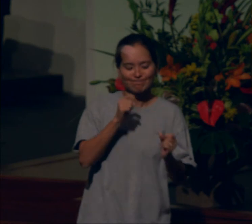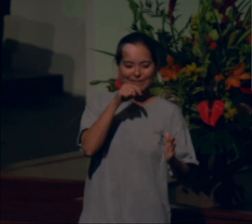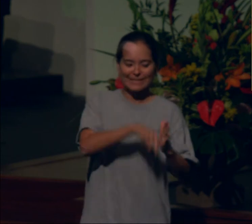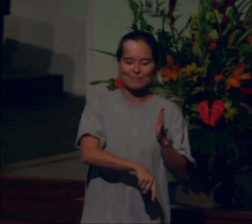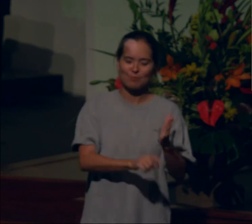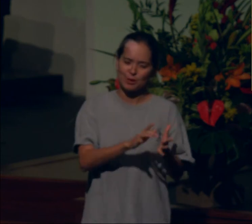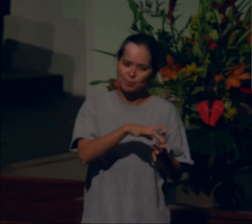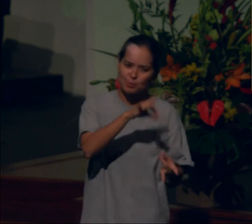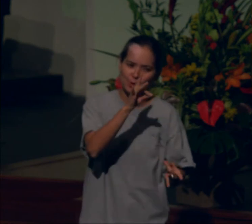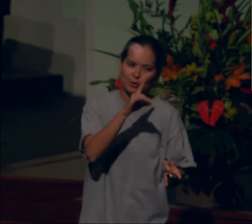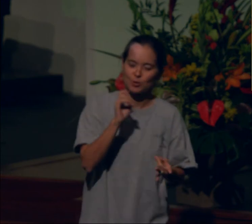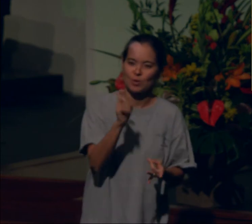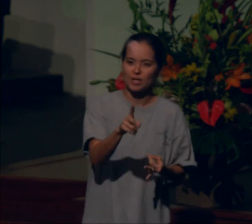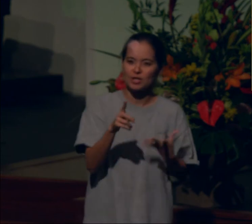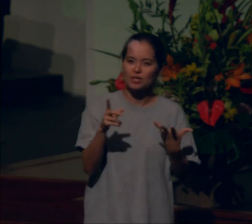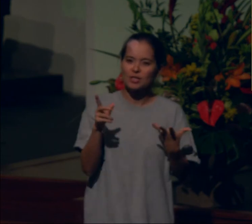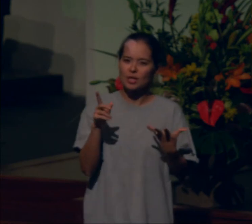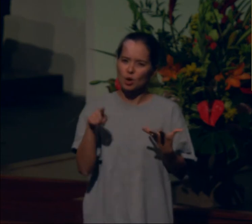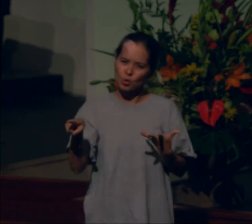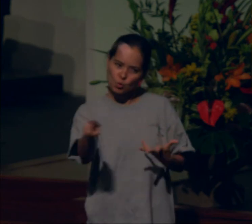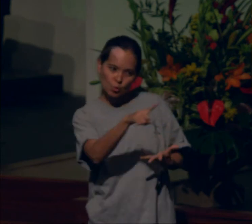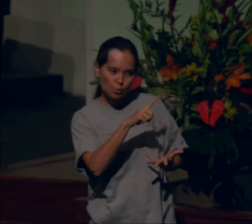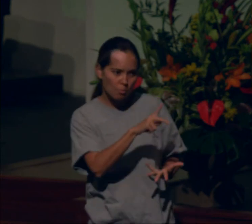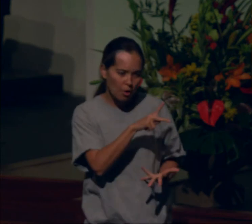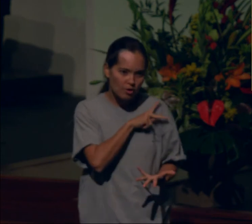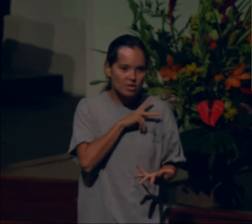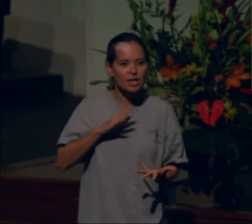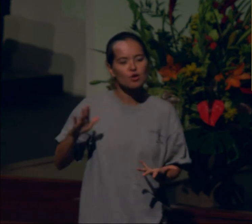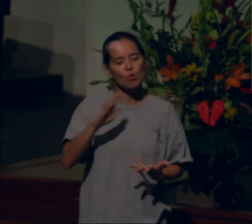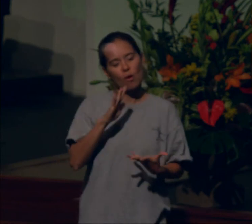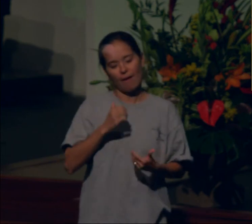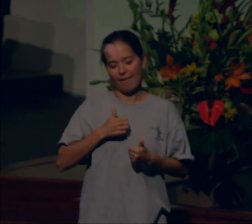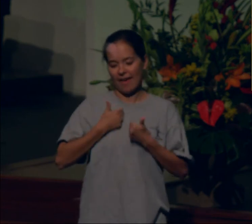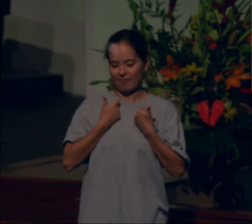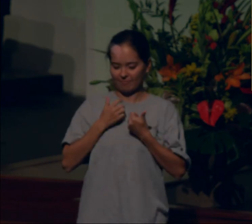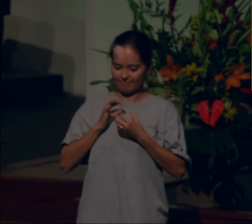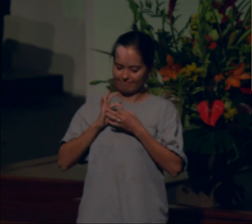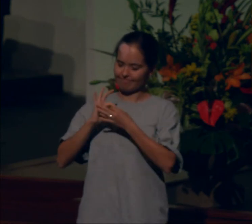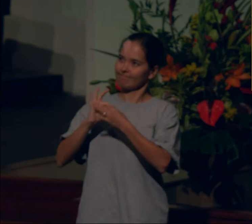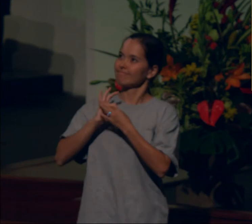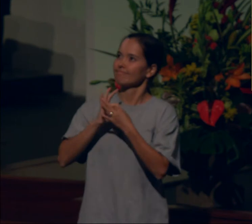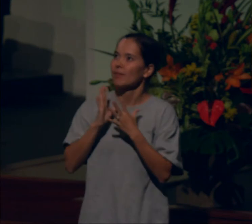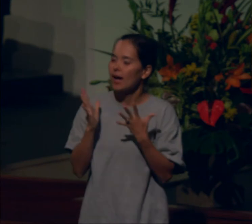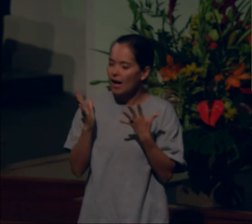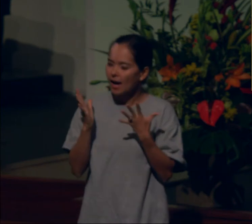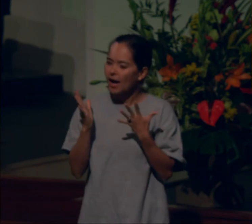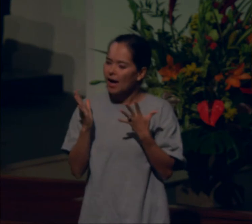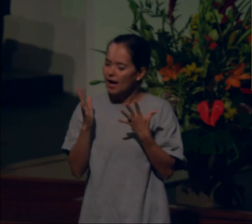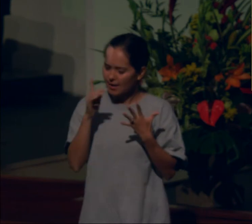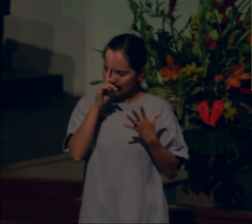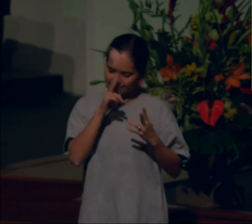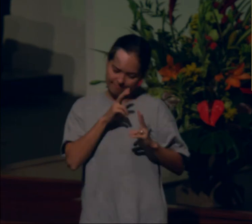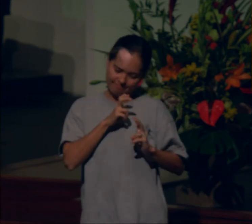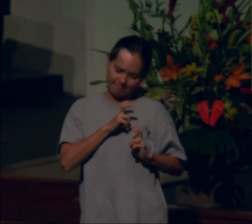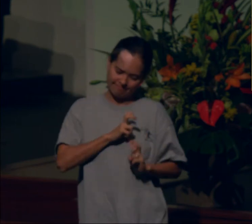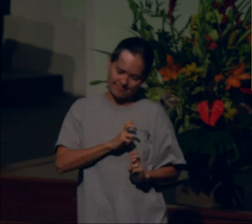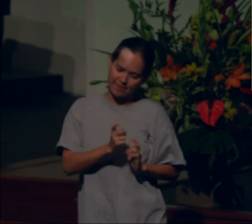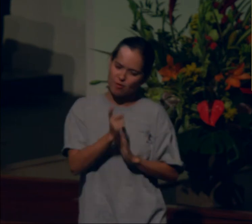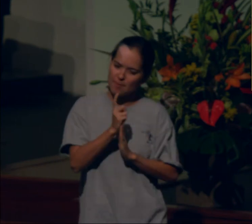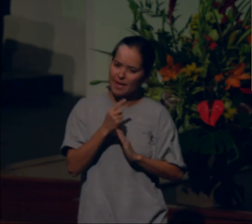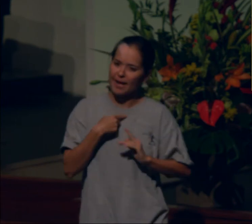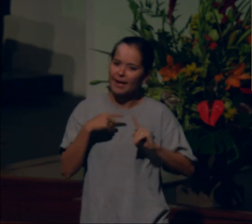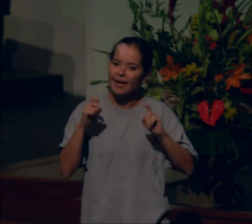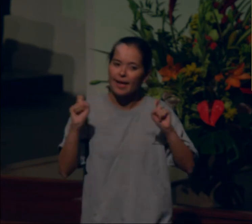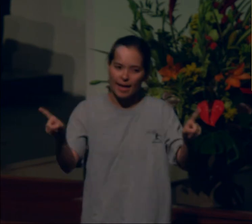spiritual note real fast and talk about you personally and your personal life. And I just want you to look inward for a second as I ask you